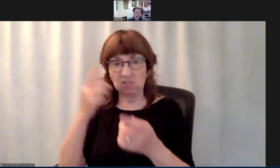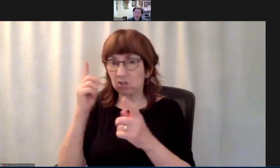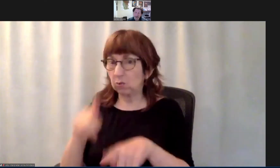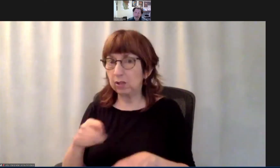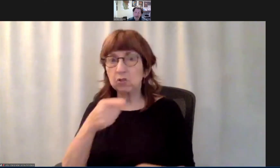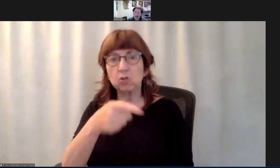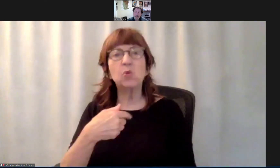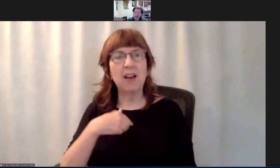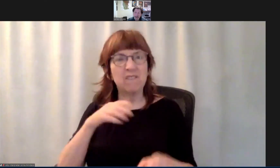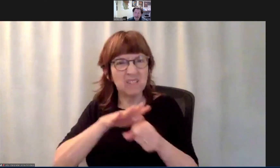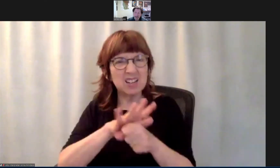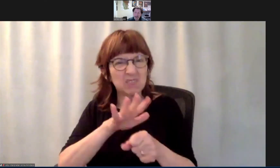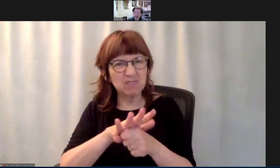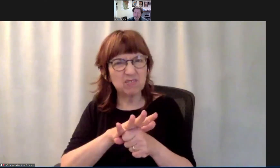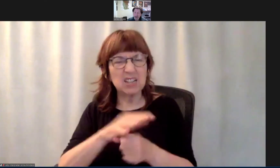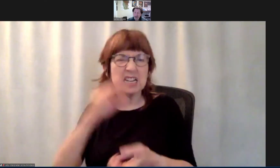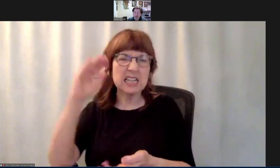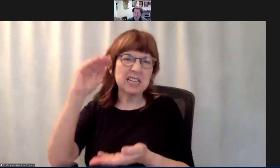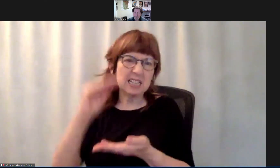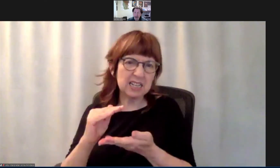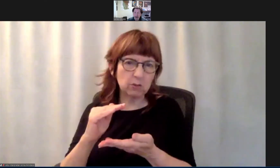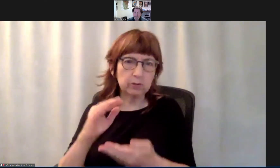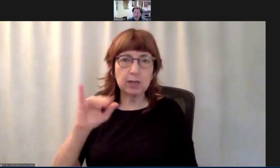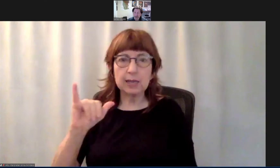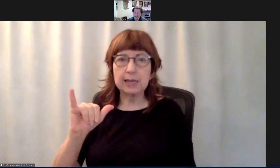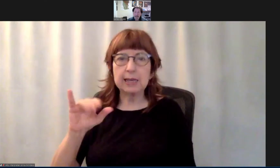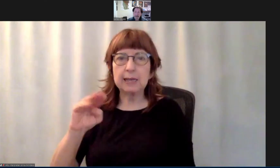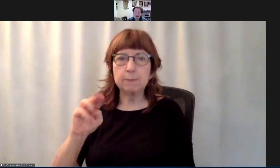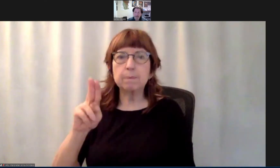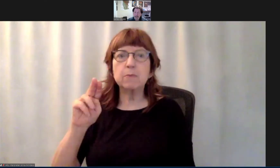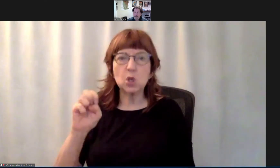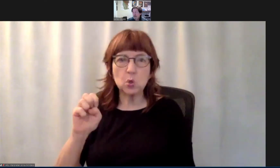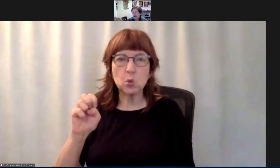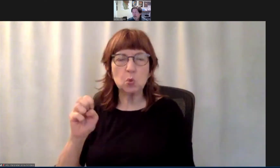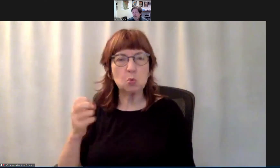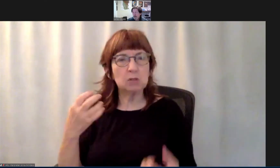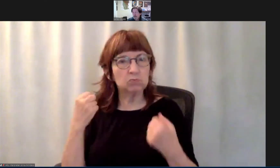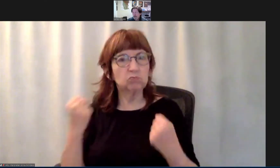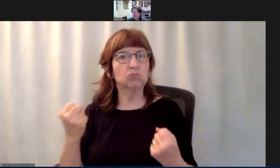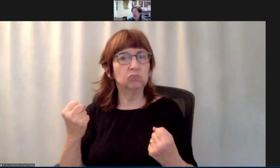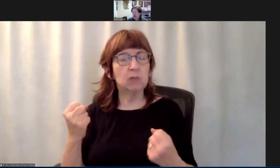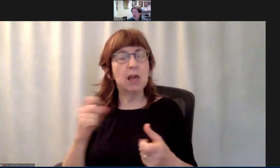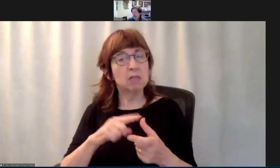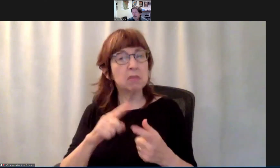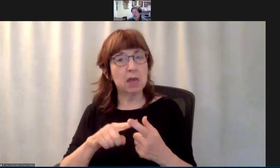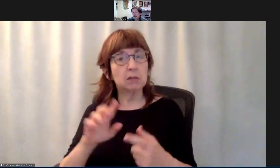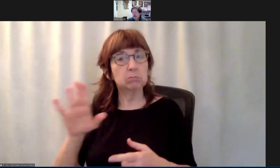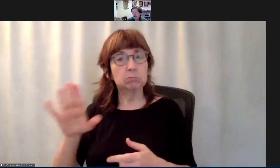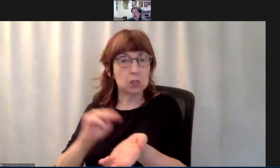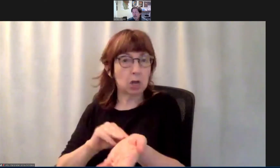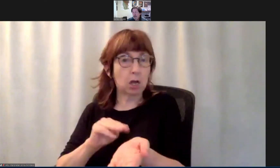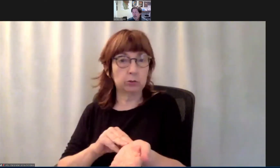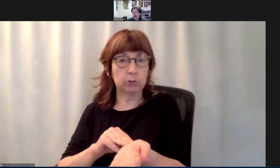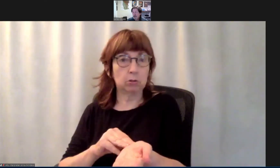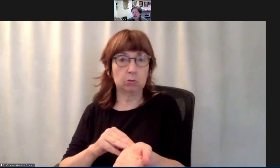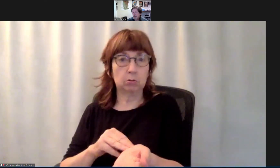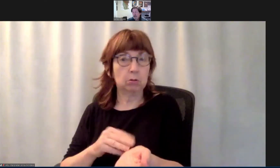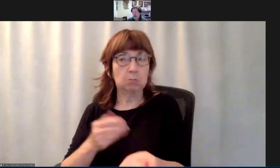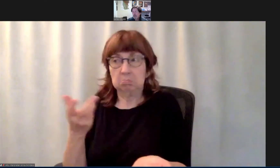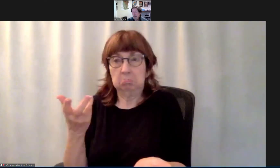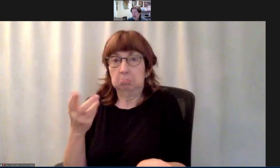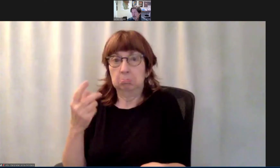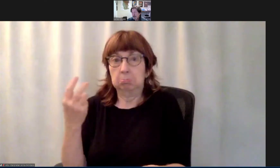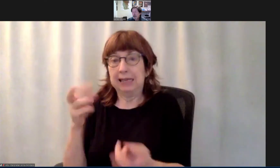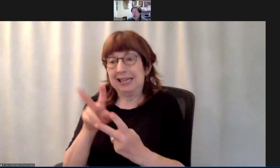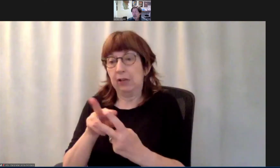you have sufficient decrease in your immune competence, then your provider only needs to